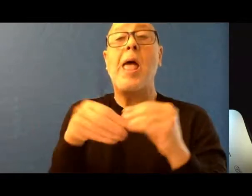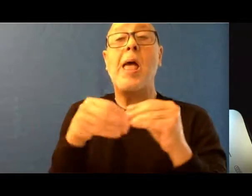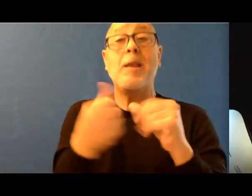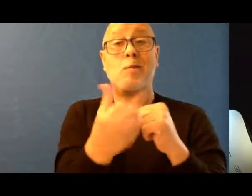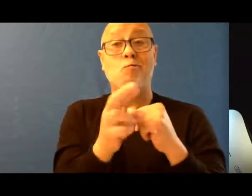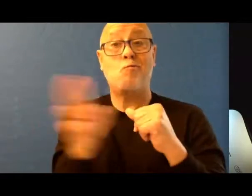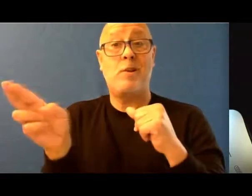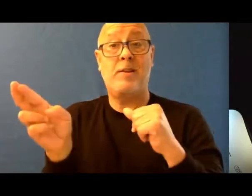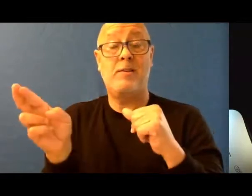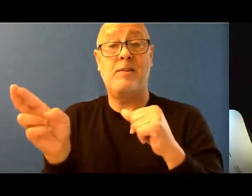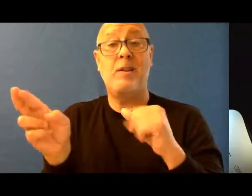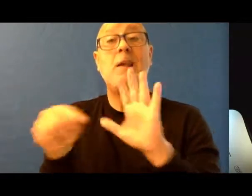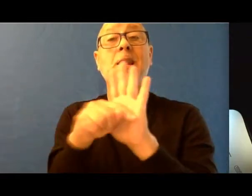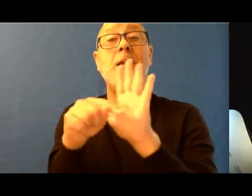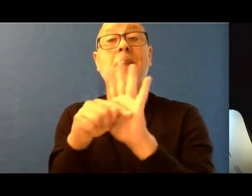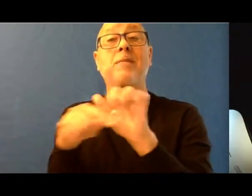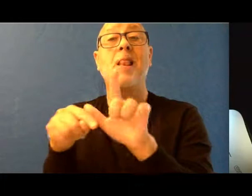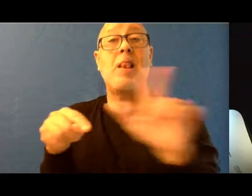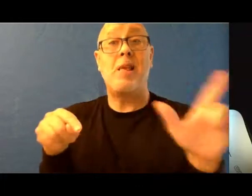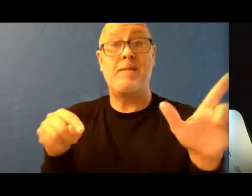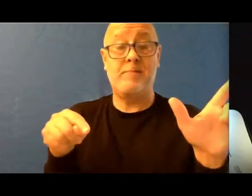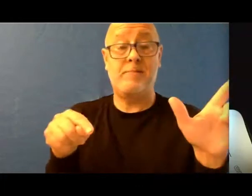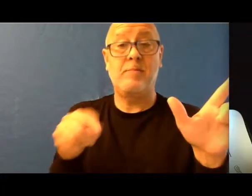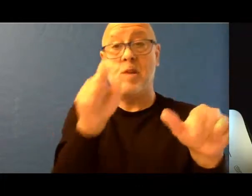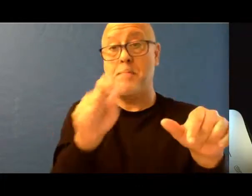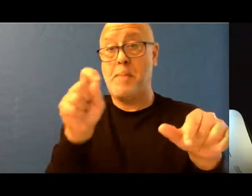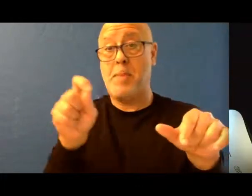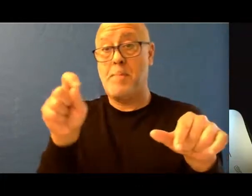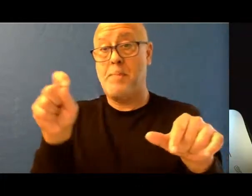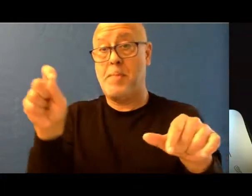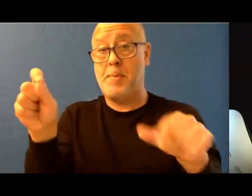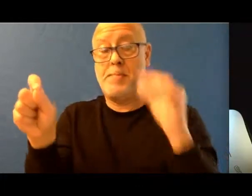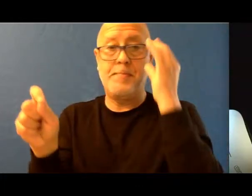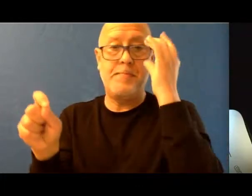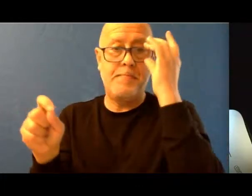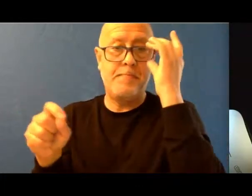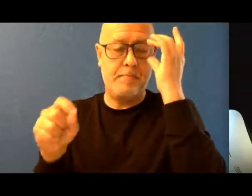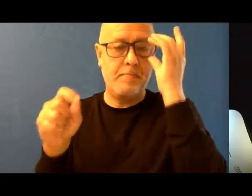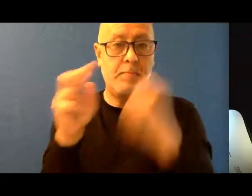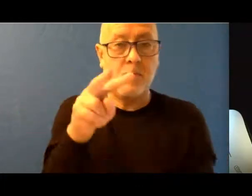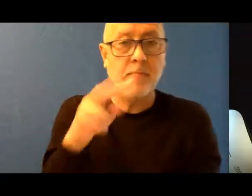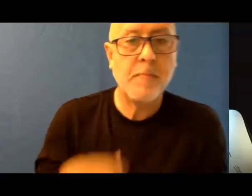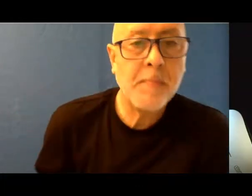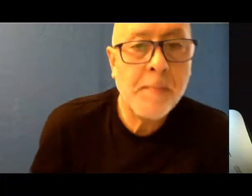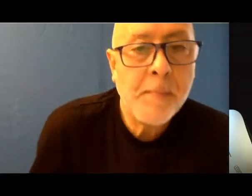to count 1, 2, 3, 4, negative 14, negative 13, negative 12, negative 11.